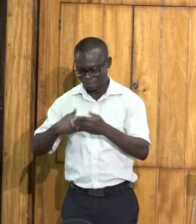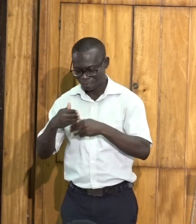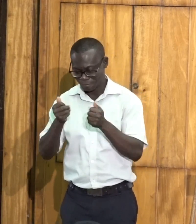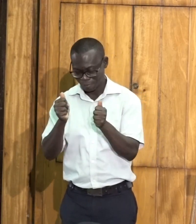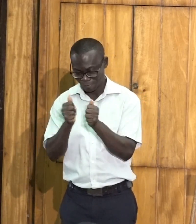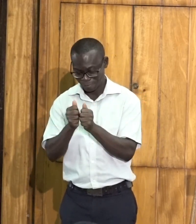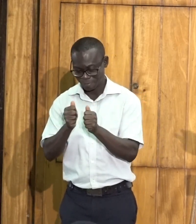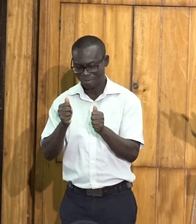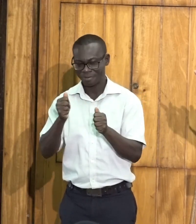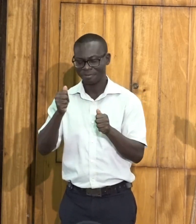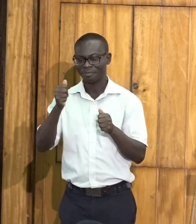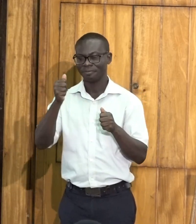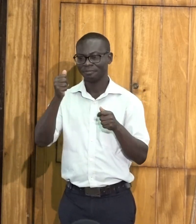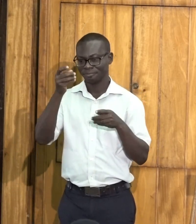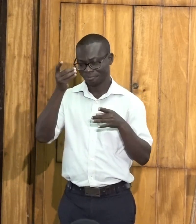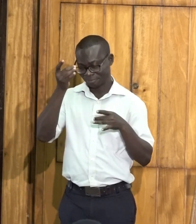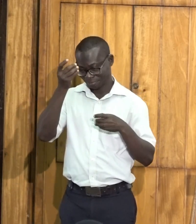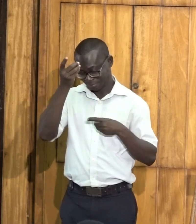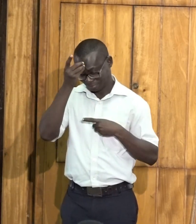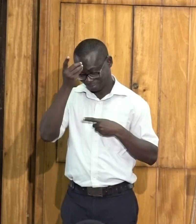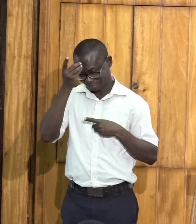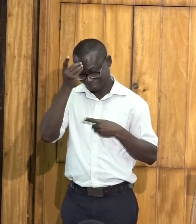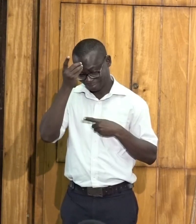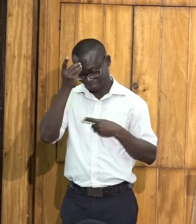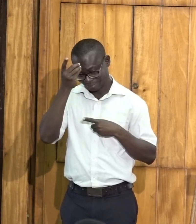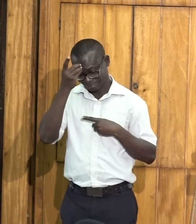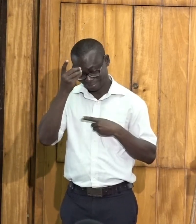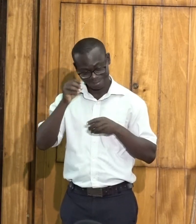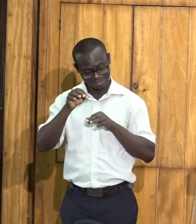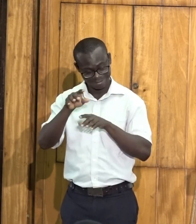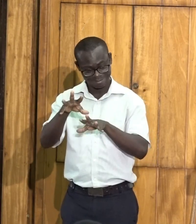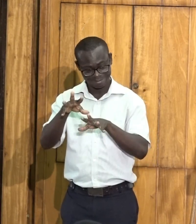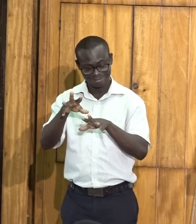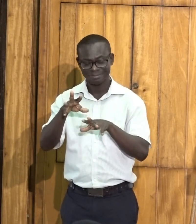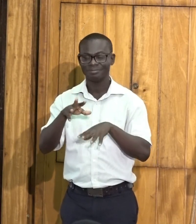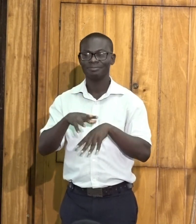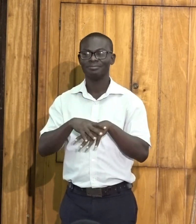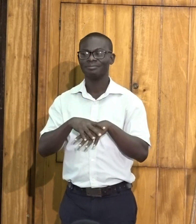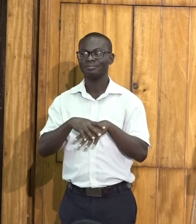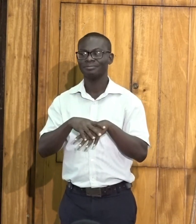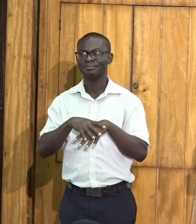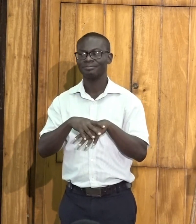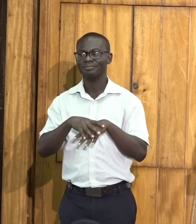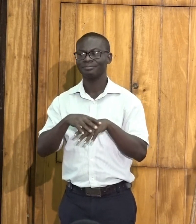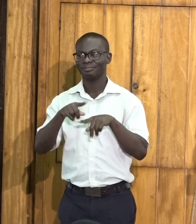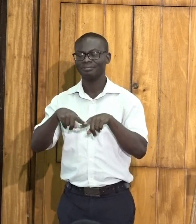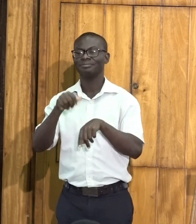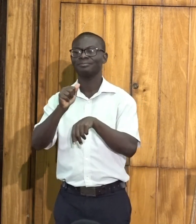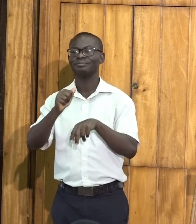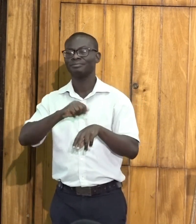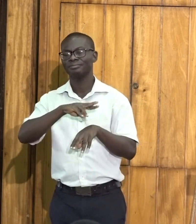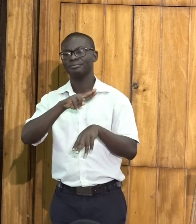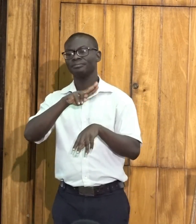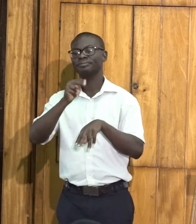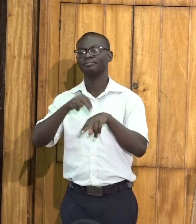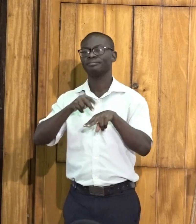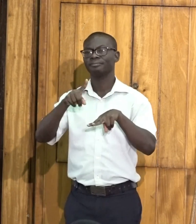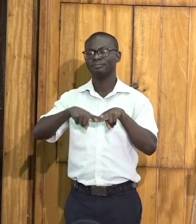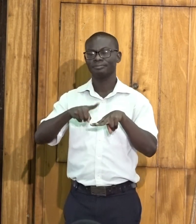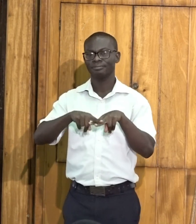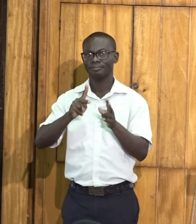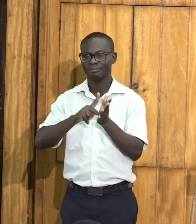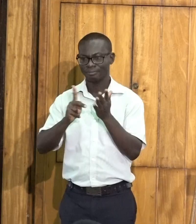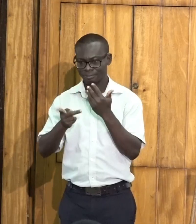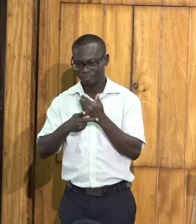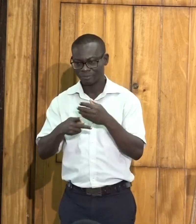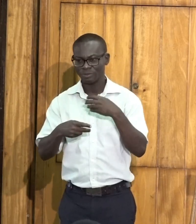patients? Above site here, we worked with the National HIV Program to update the